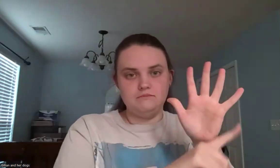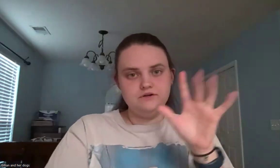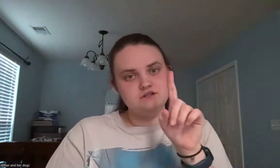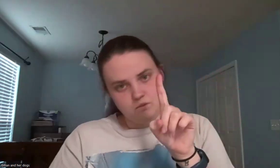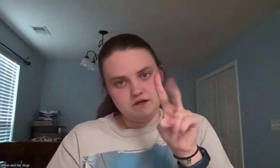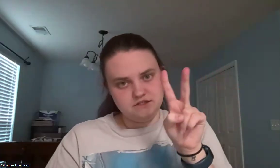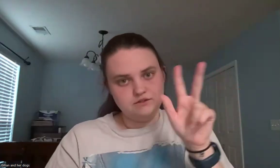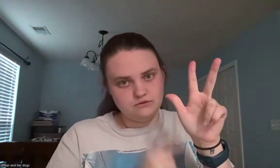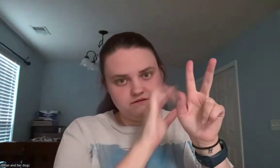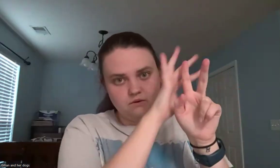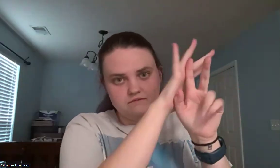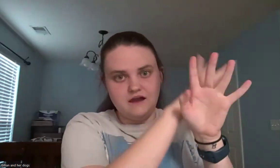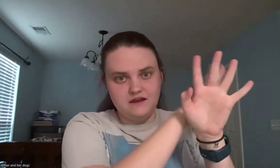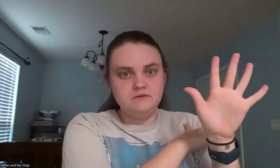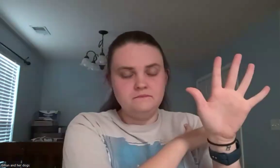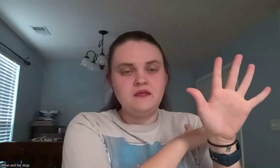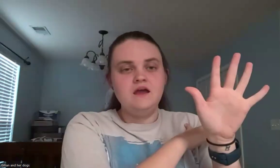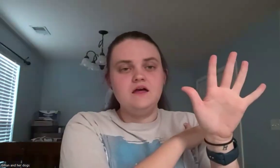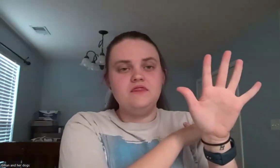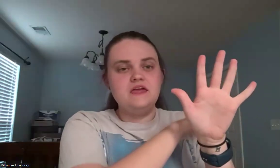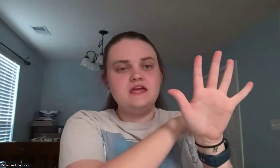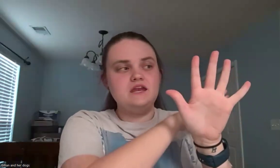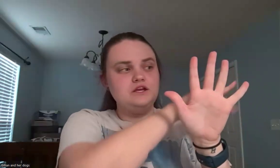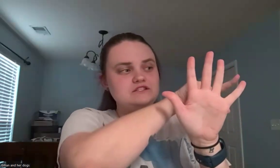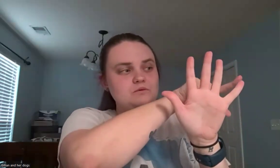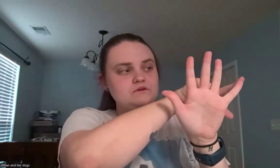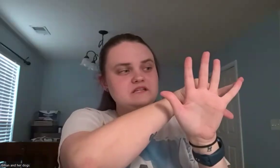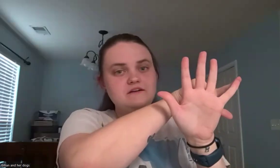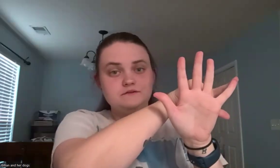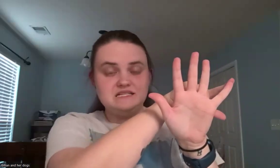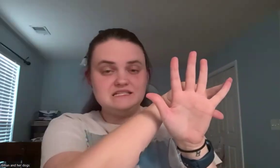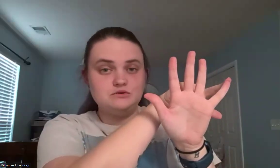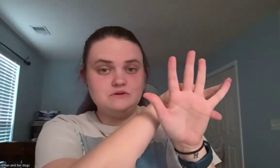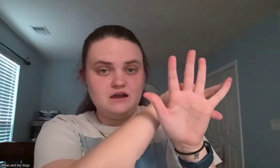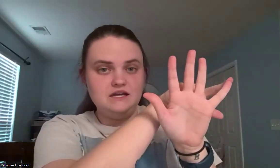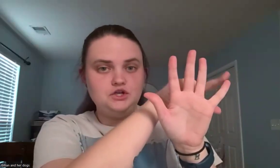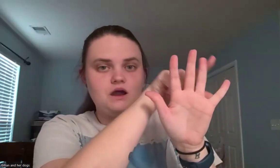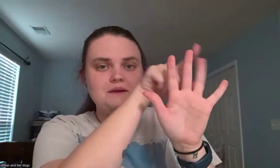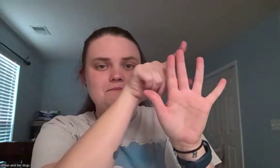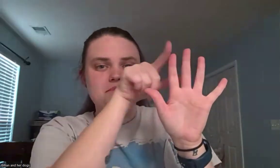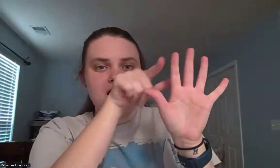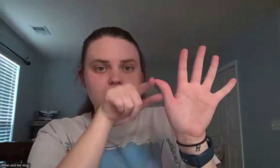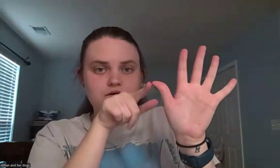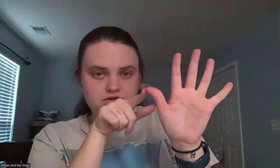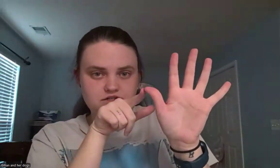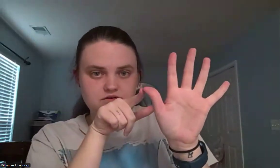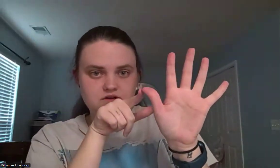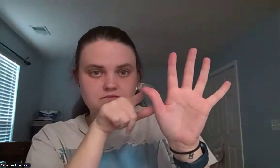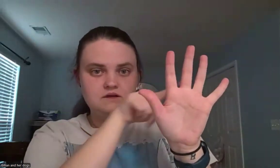numbers. So 1, 2, 3, 4, 5. Then it's almost like for 6 through 9, you're coming back to your thumb.